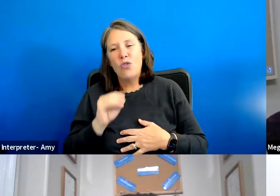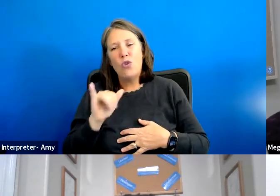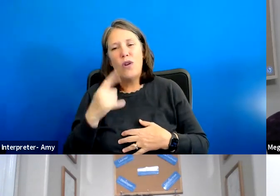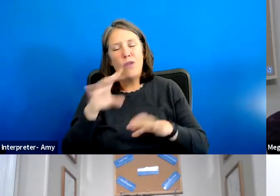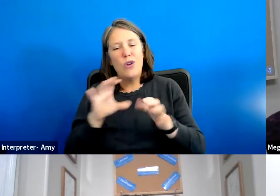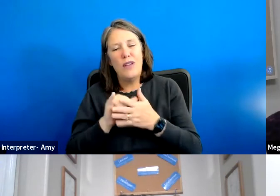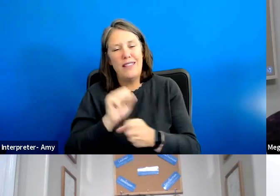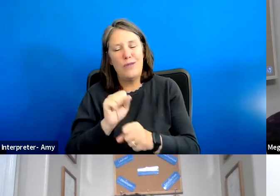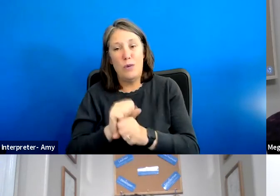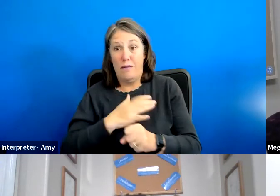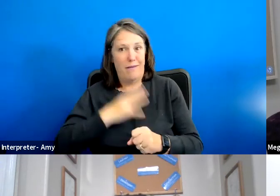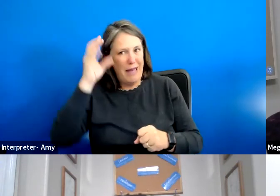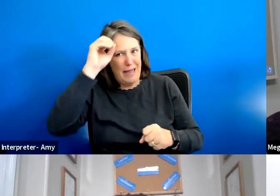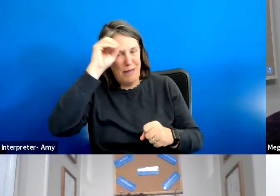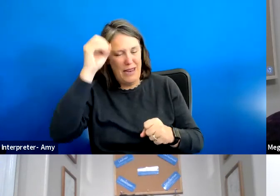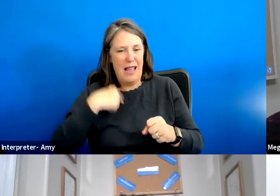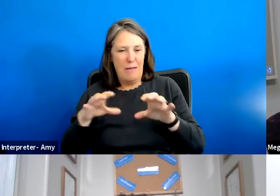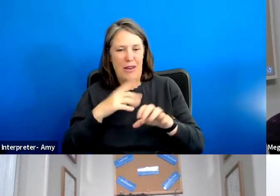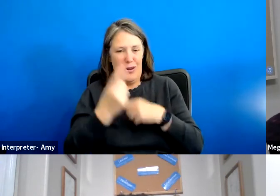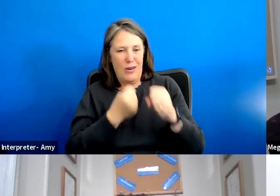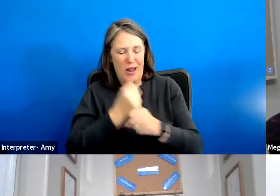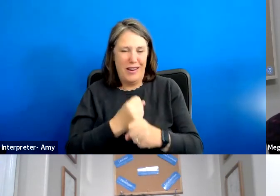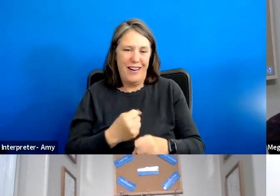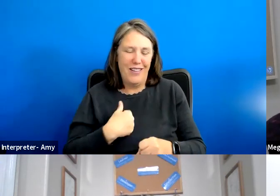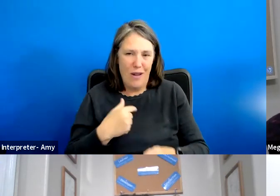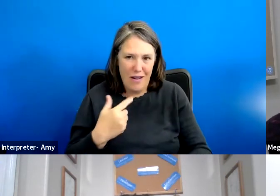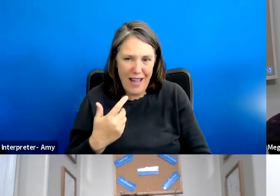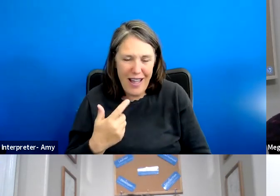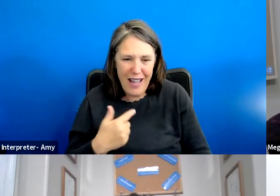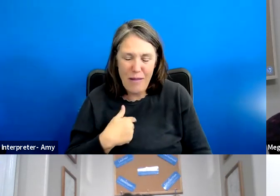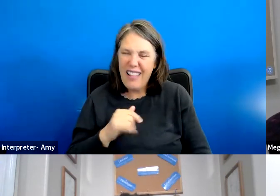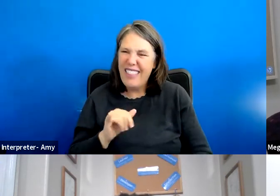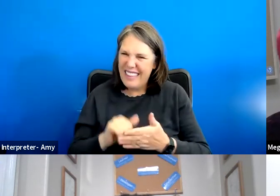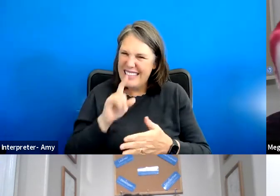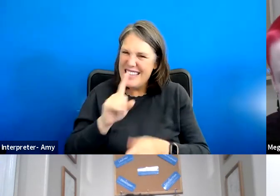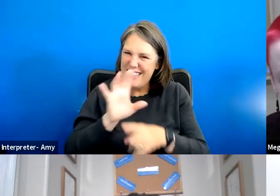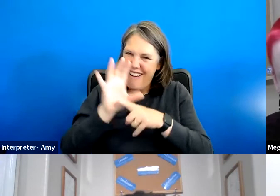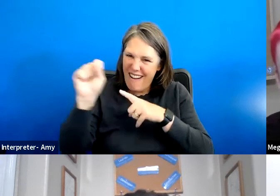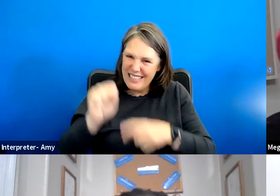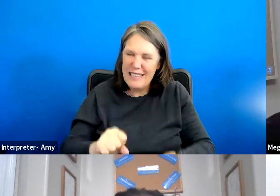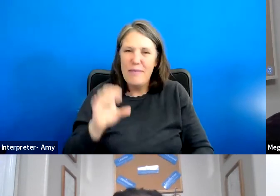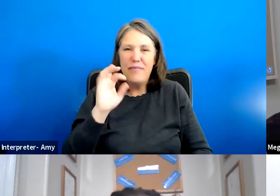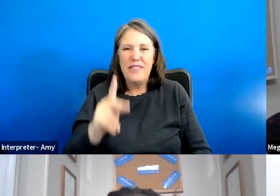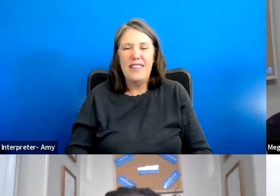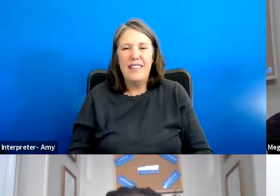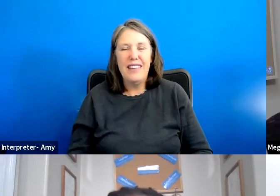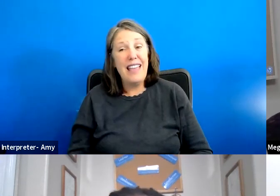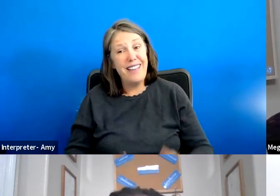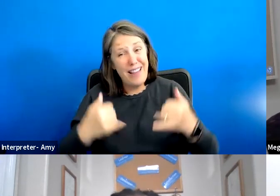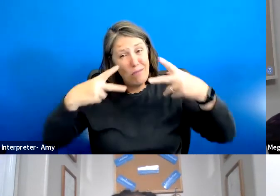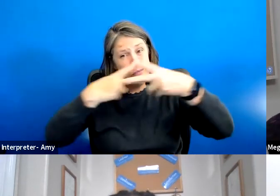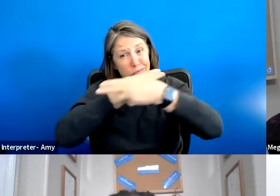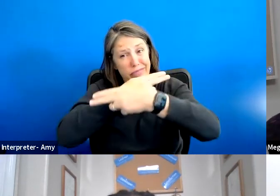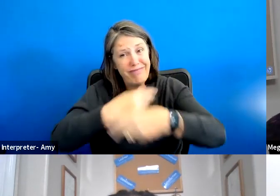my opinion. And I've been doing it for a year. So I was like, this is awesome. Okay, I'm going to cut you guys